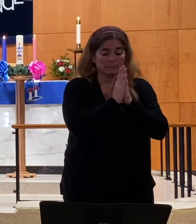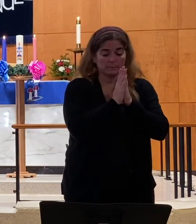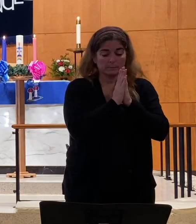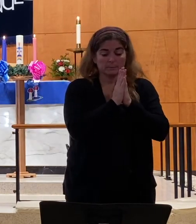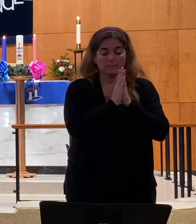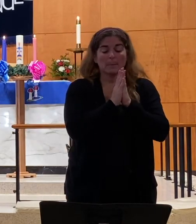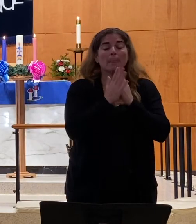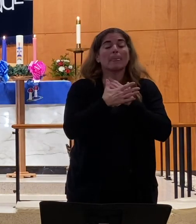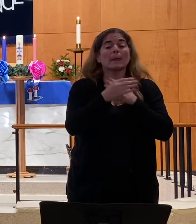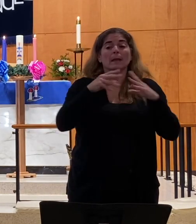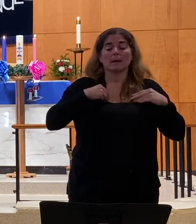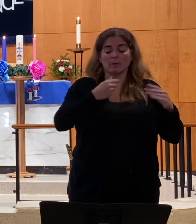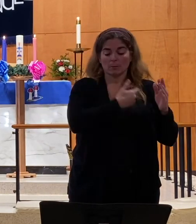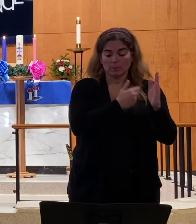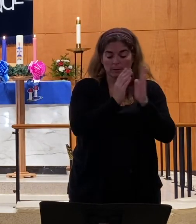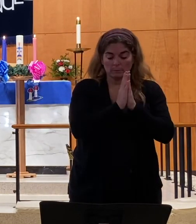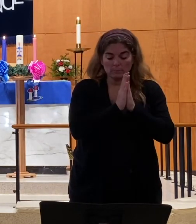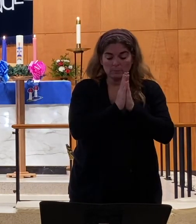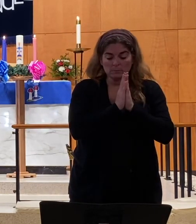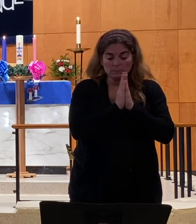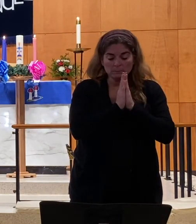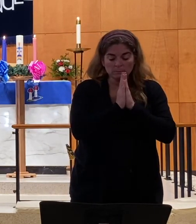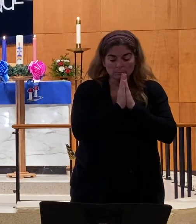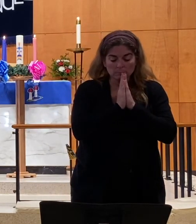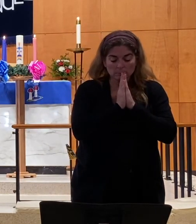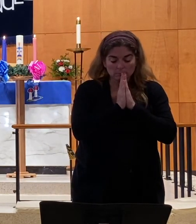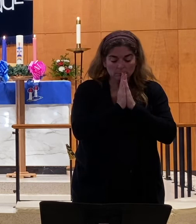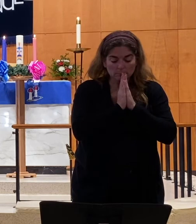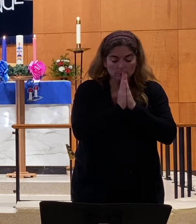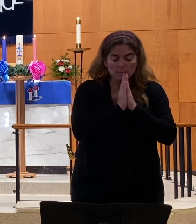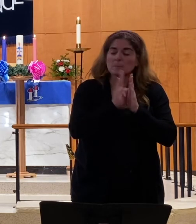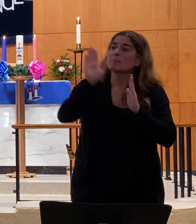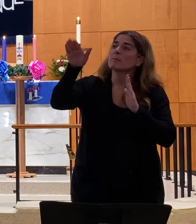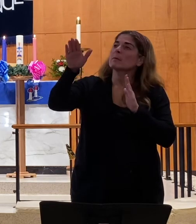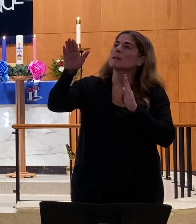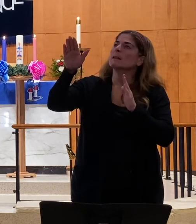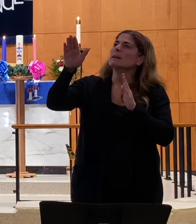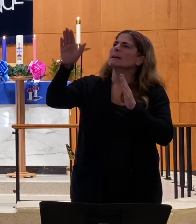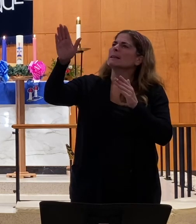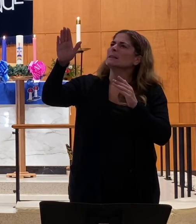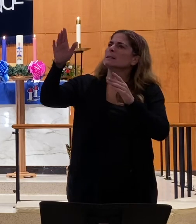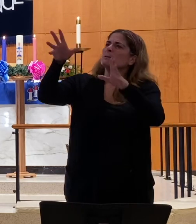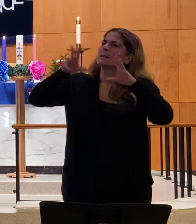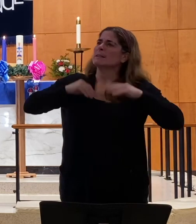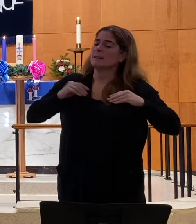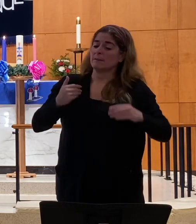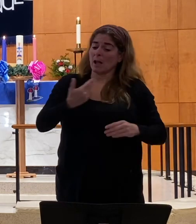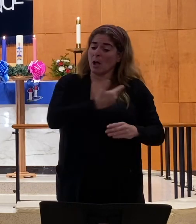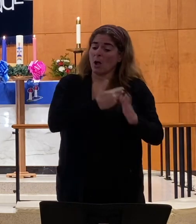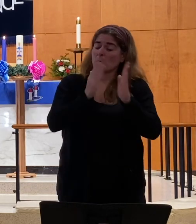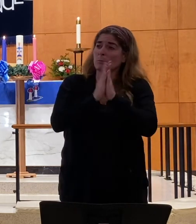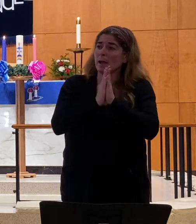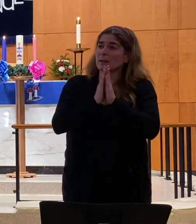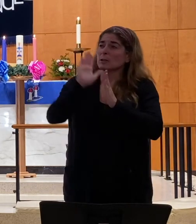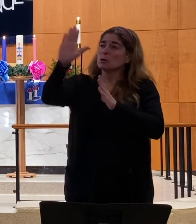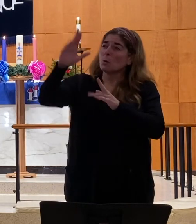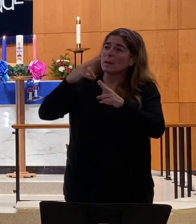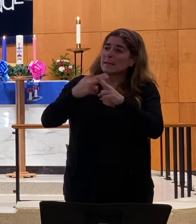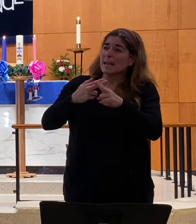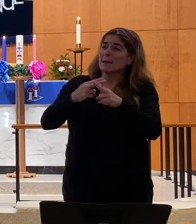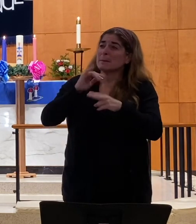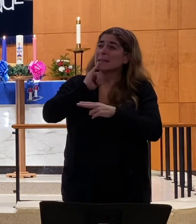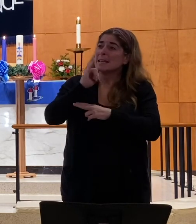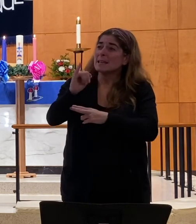of hopefulness, hear our prayer. Draw near to us, O God, and receive our prayers in the name of the one who